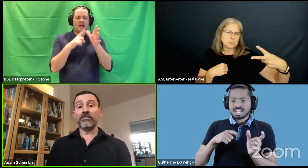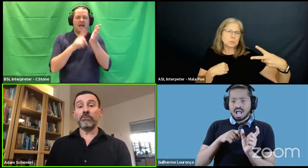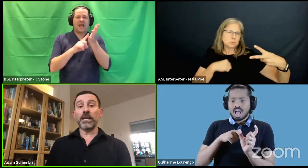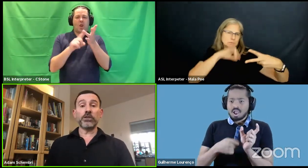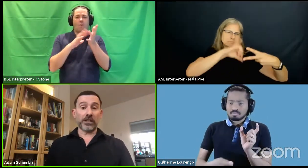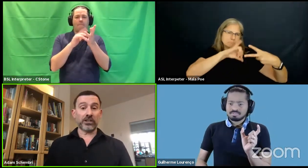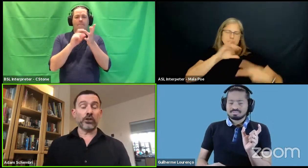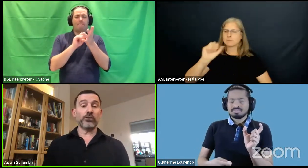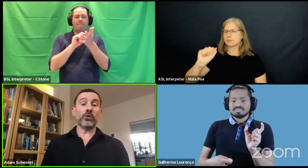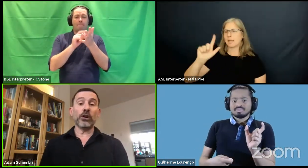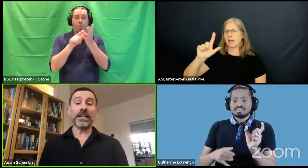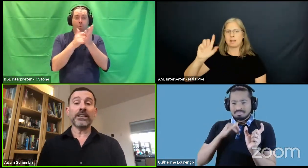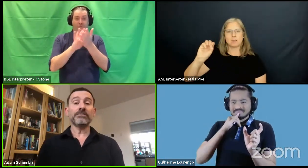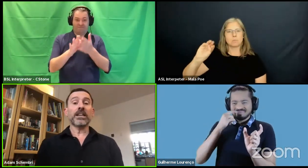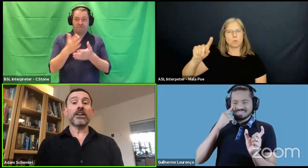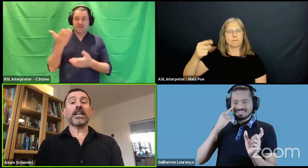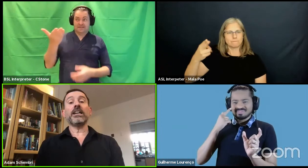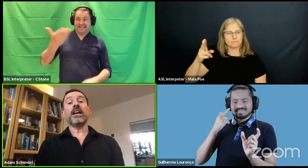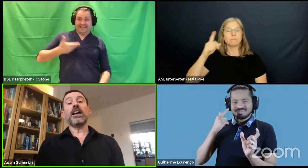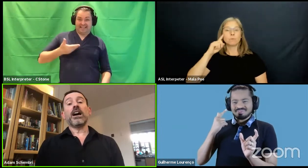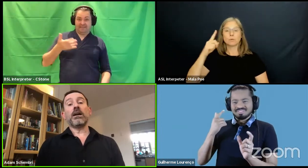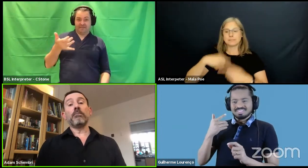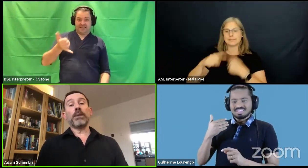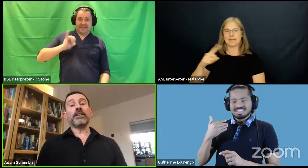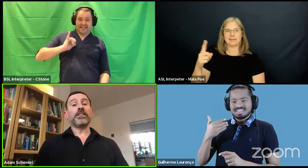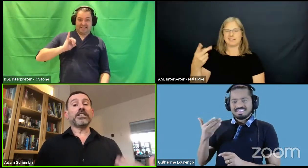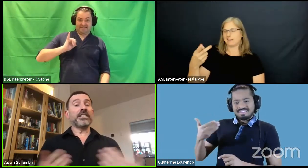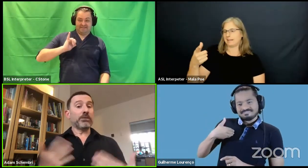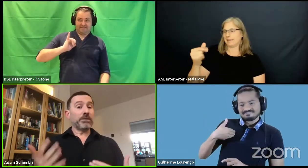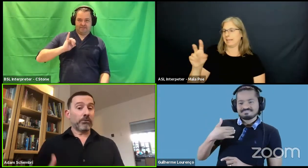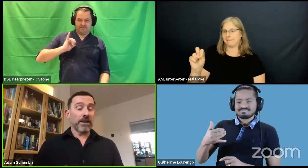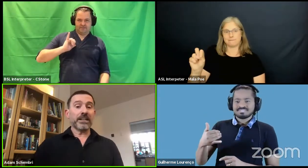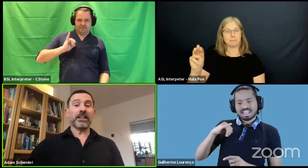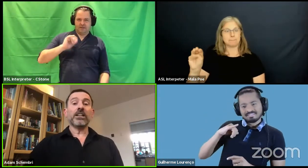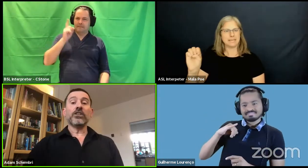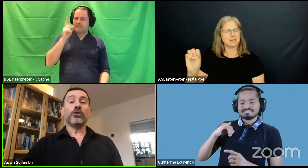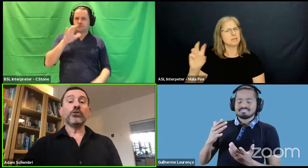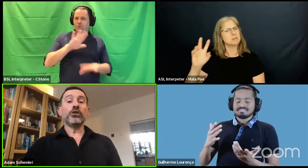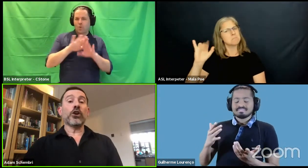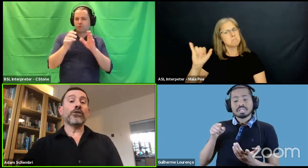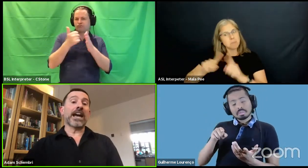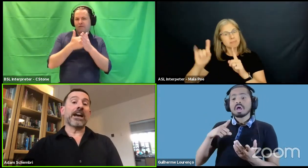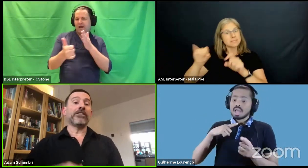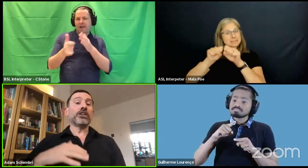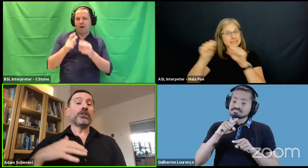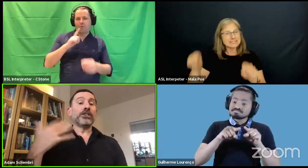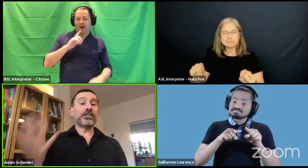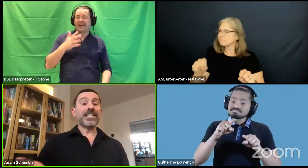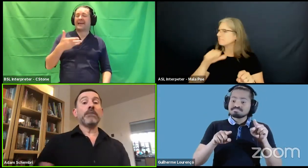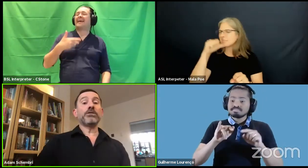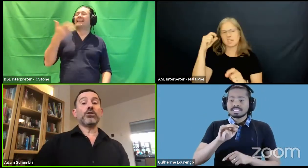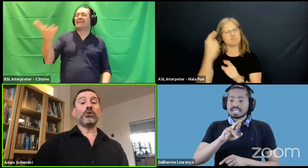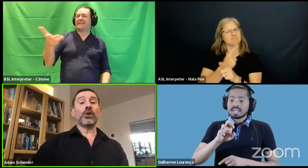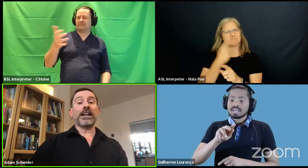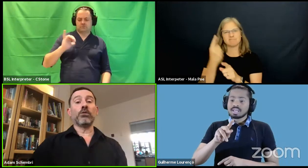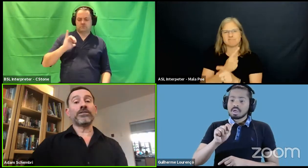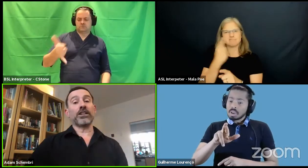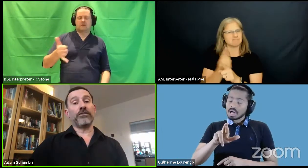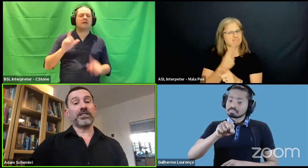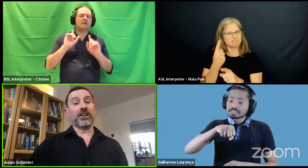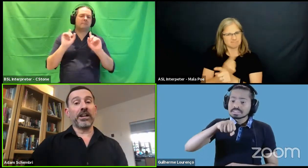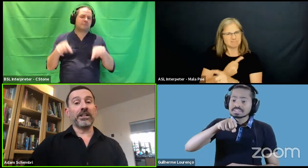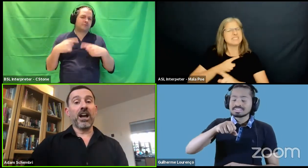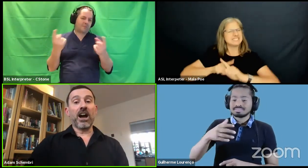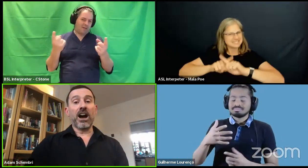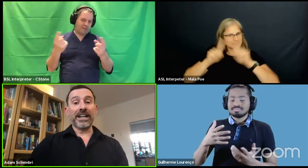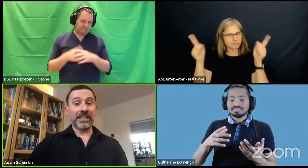sign give me, which I showed you earlier. Okay, but the system is irregular. You don't have the same two allomorphs of